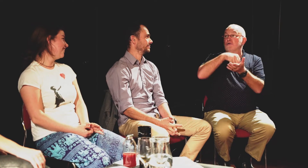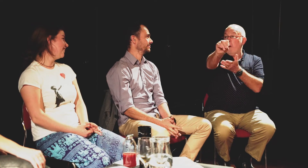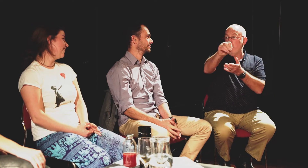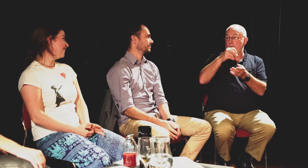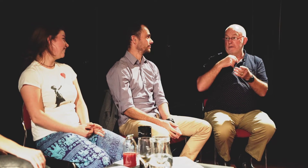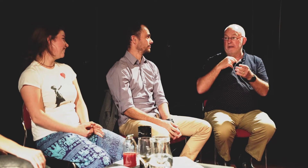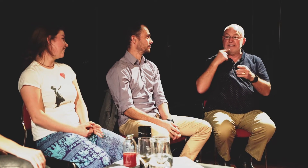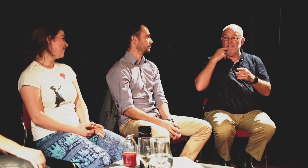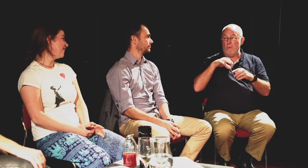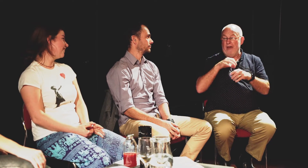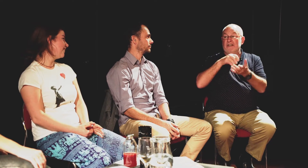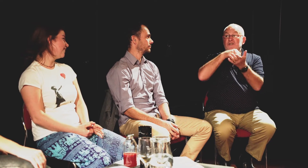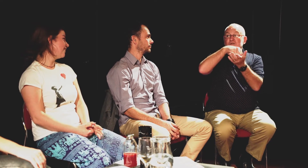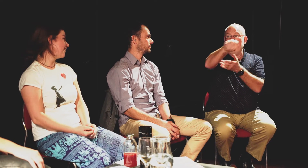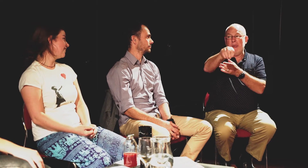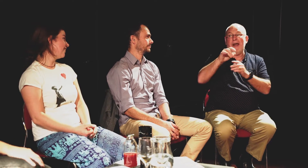communicated well, and then I sold this deaf wife